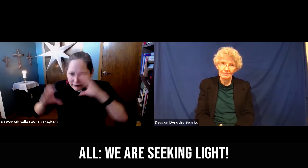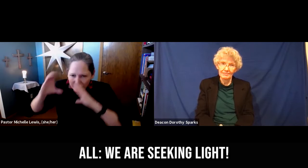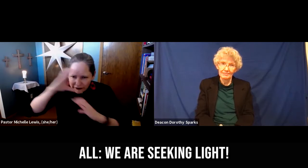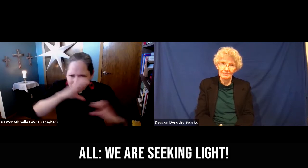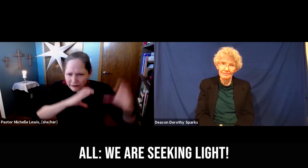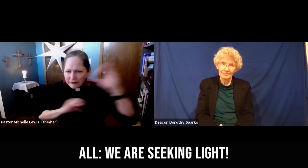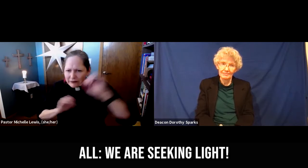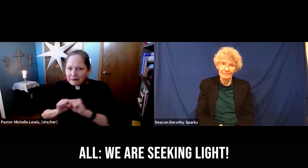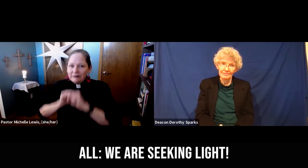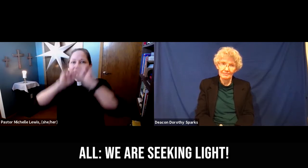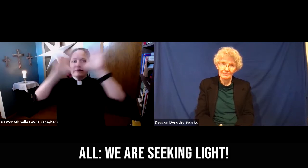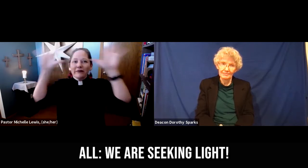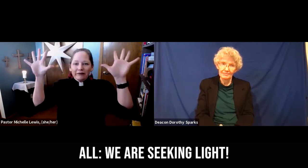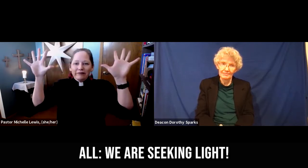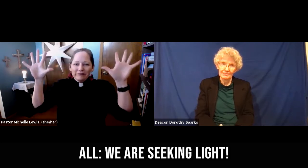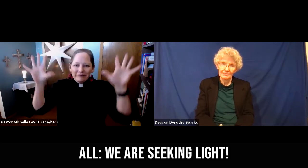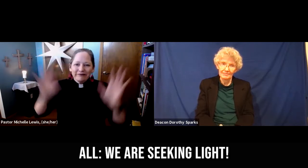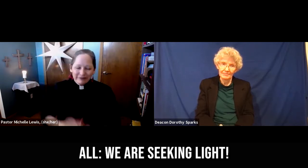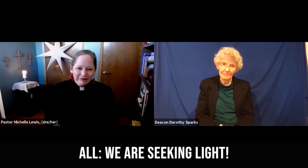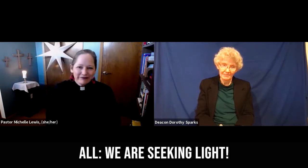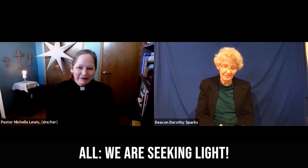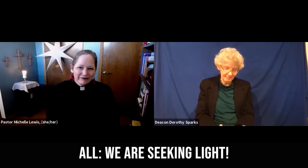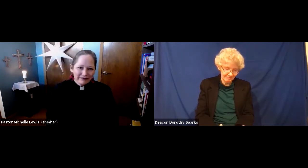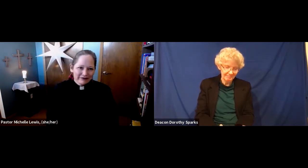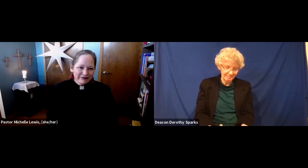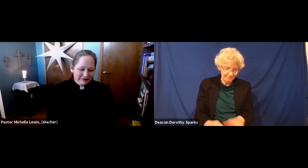we are seeking light.